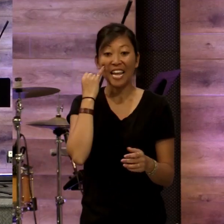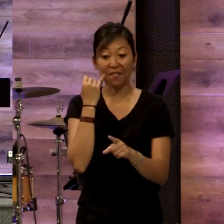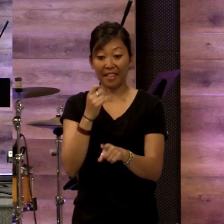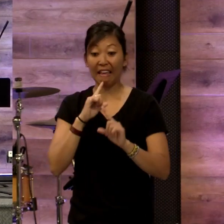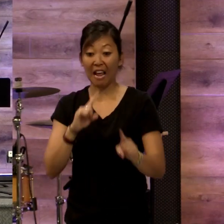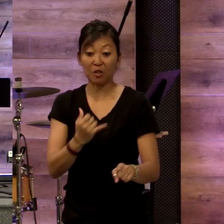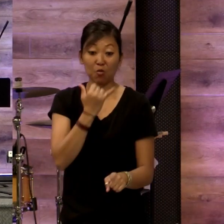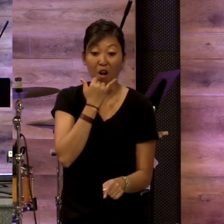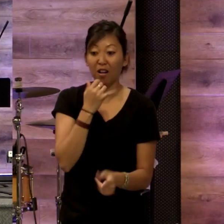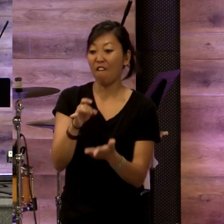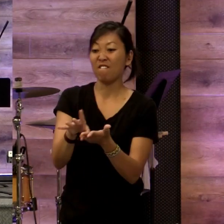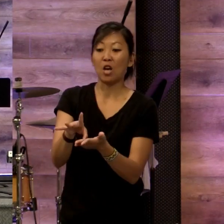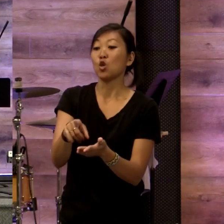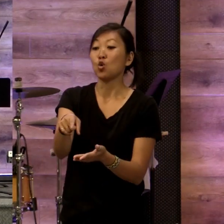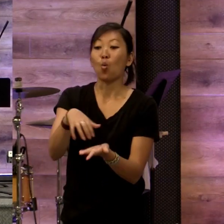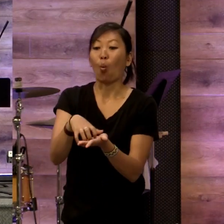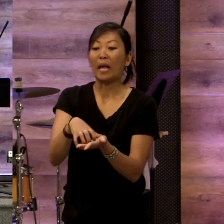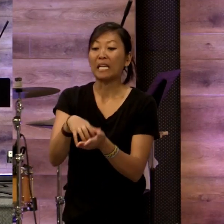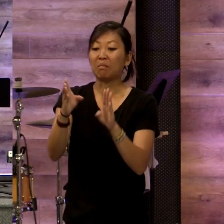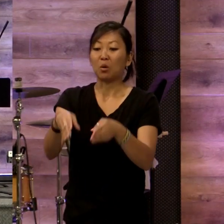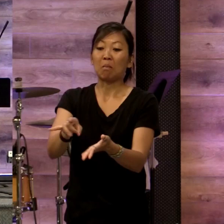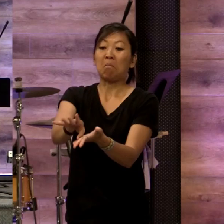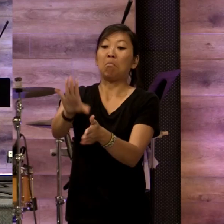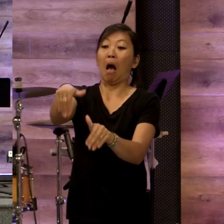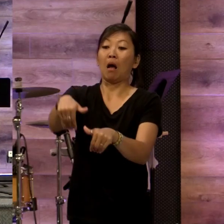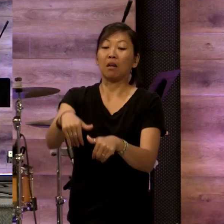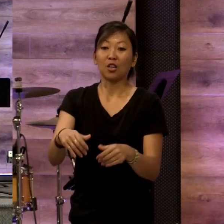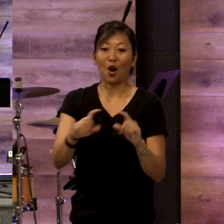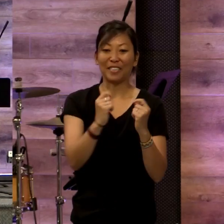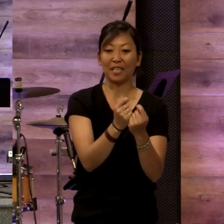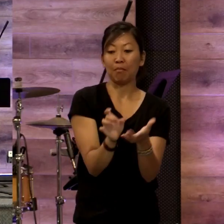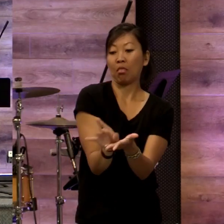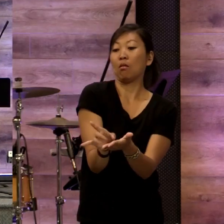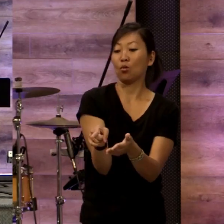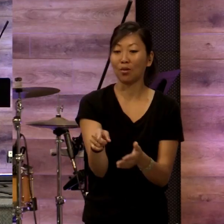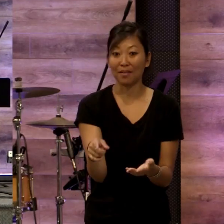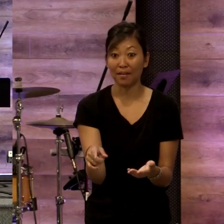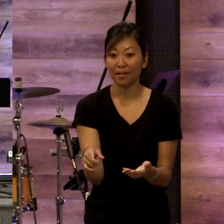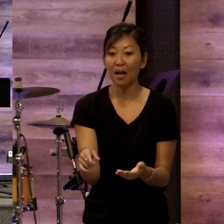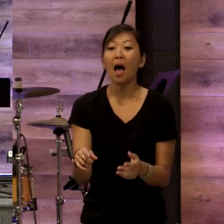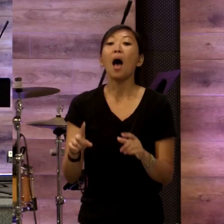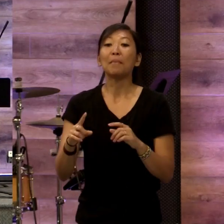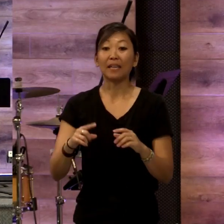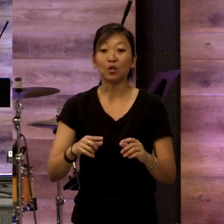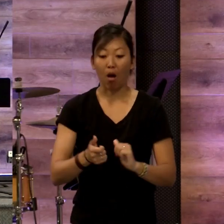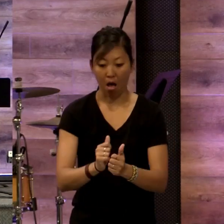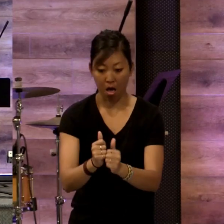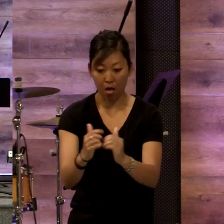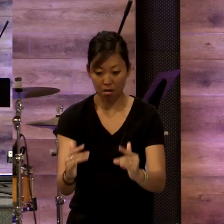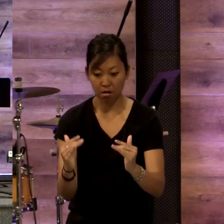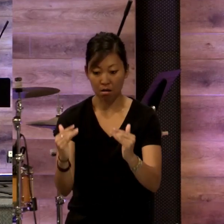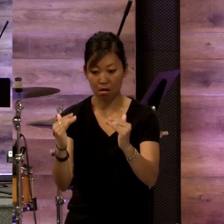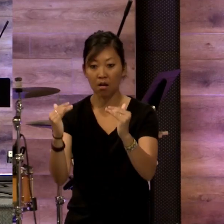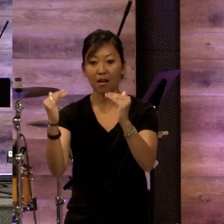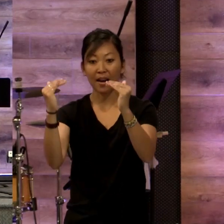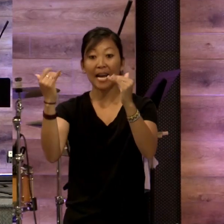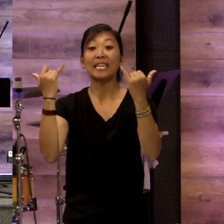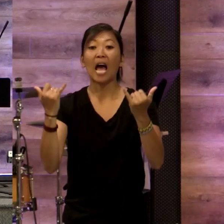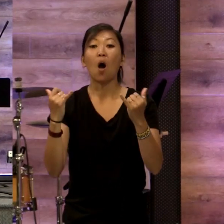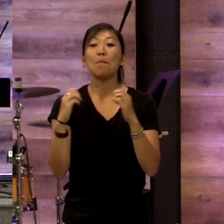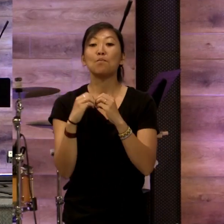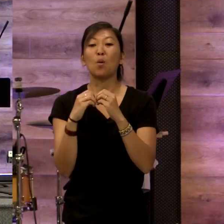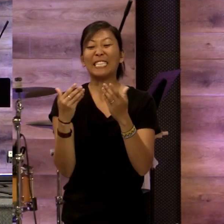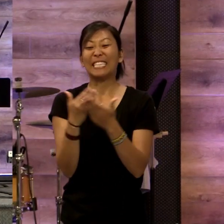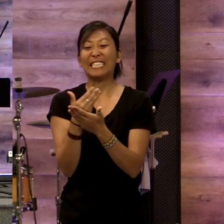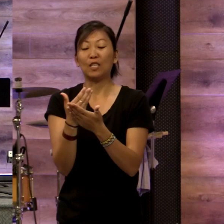voted off. And they're like, "You're the weakest link. Goodbye." But then, later on in the game, a little bit of strategy starts to take place. See, if